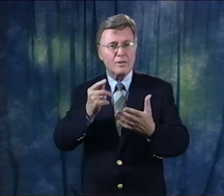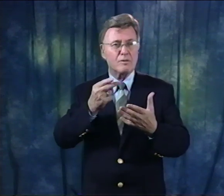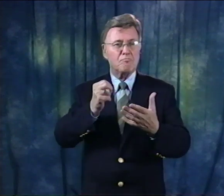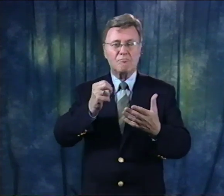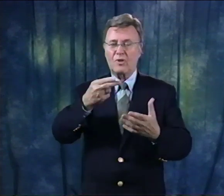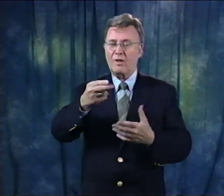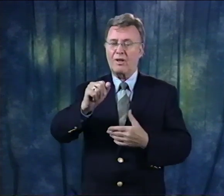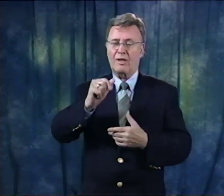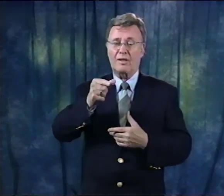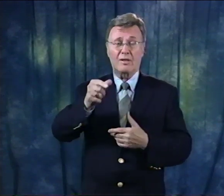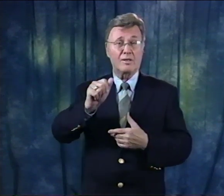Haggadah,